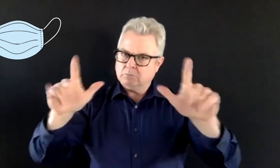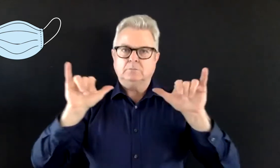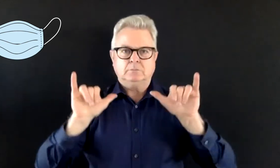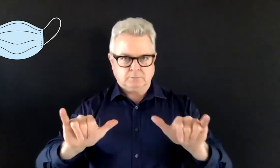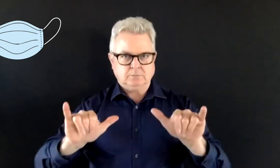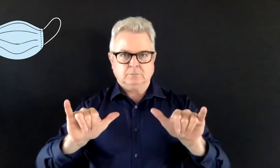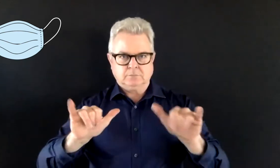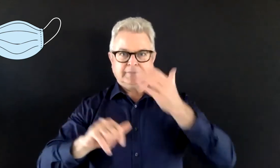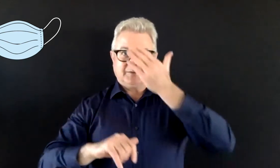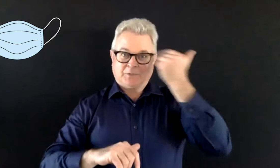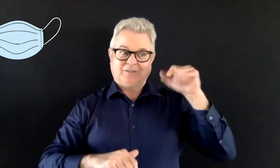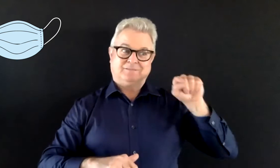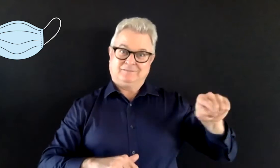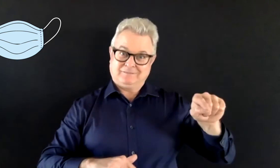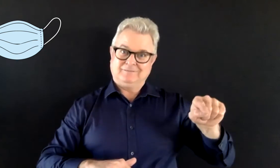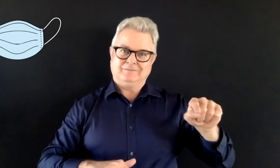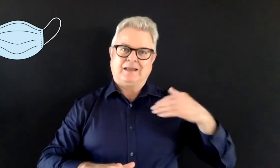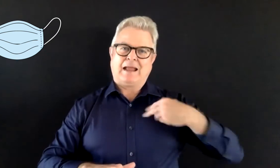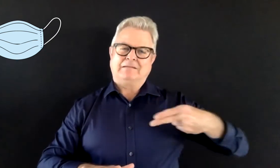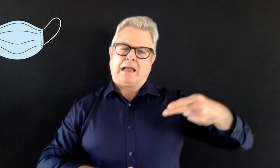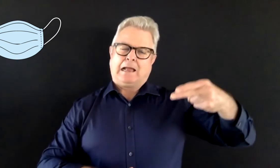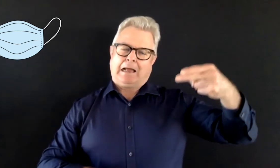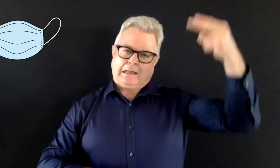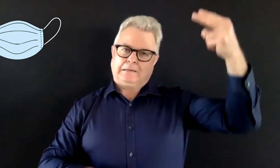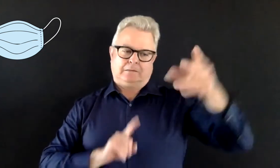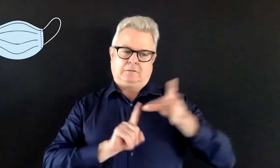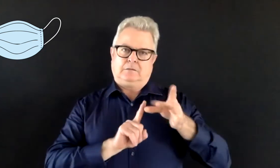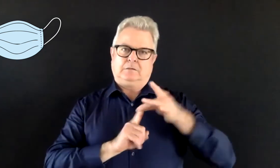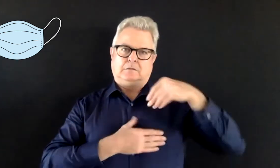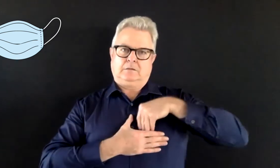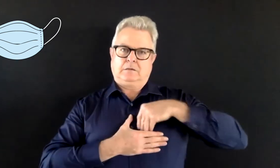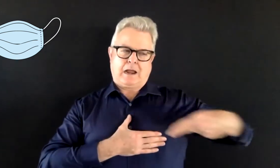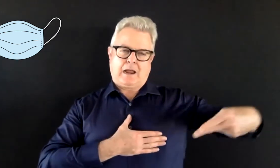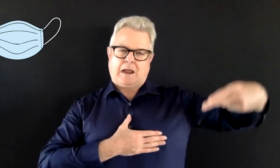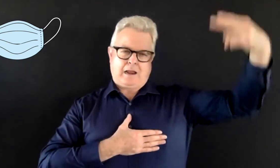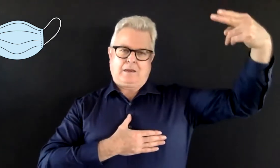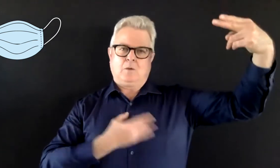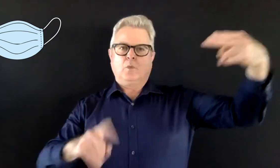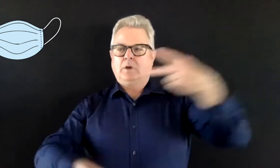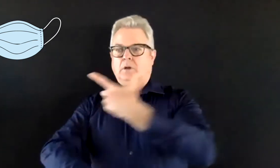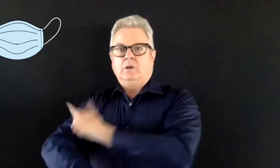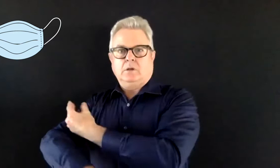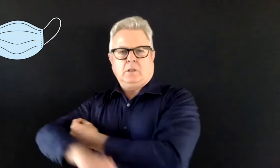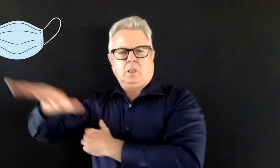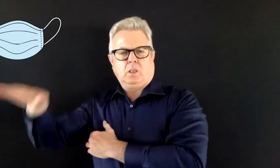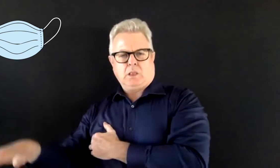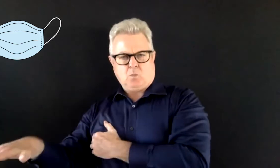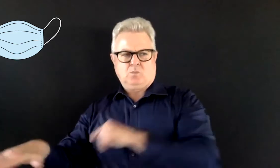face mask in all indoor settings because of the fact that they have a high transmission rate